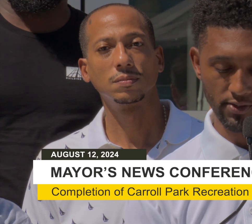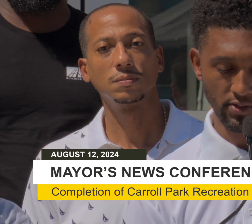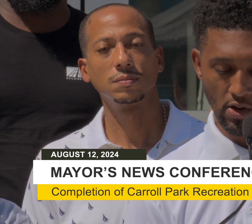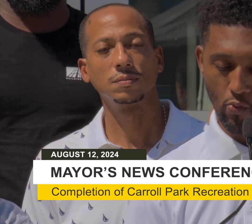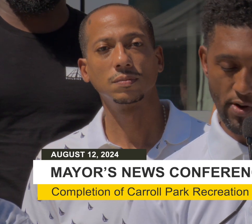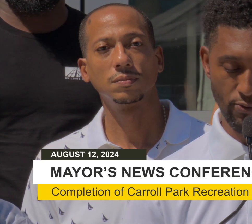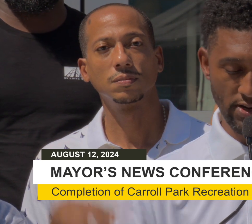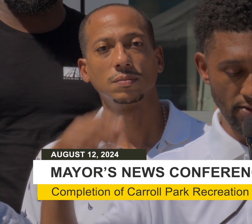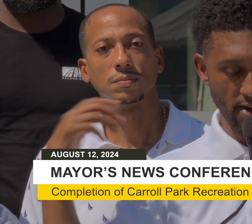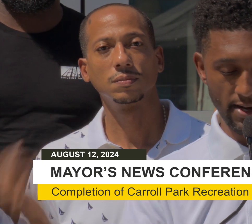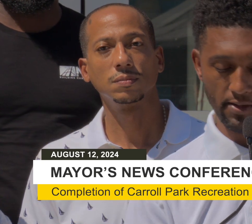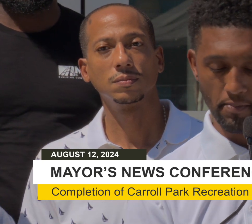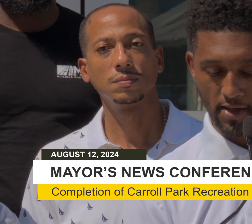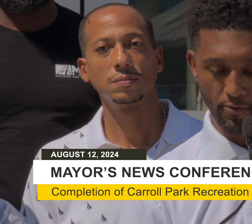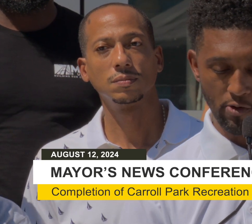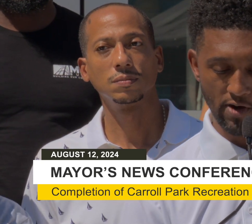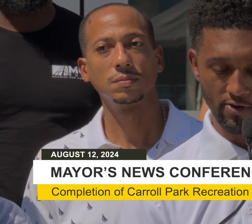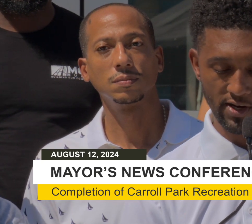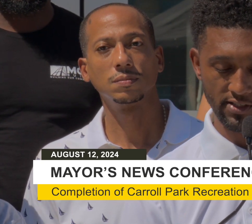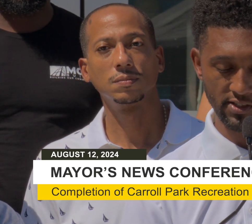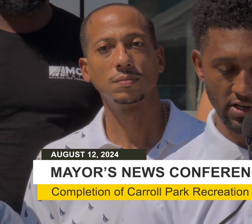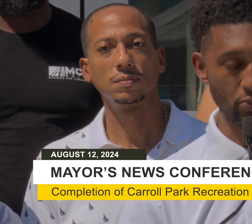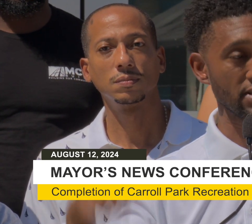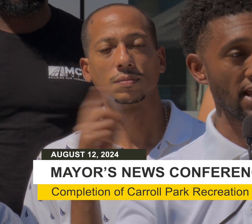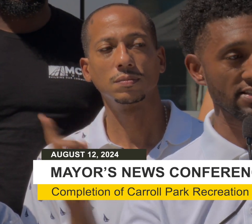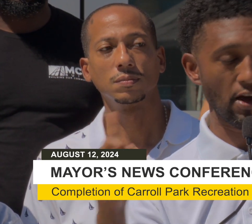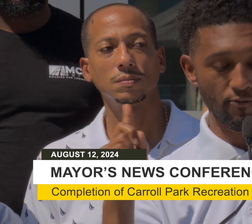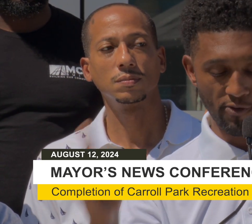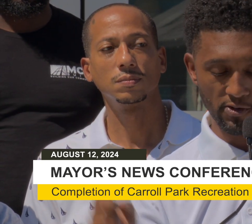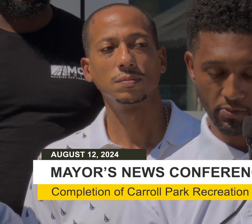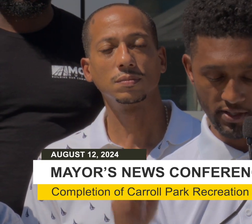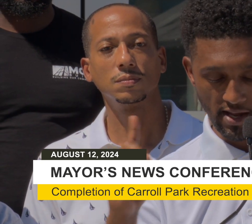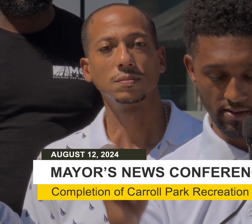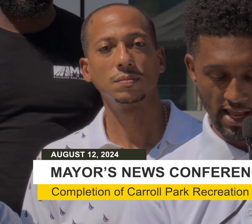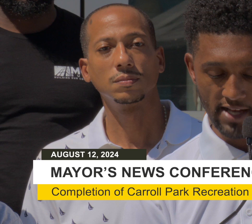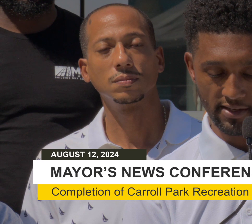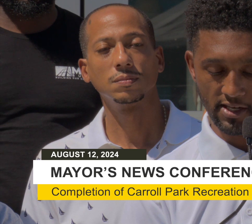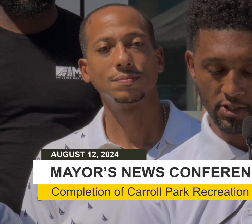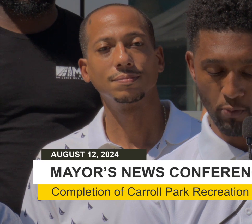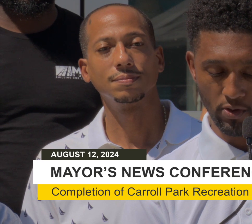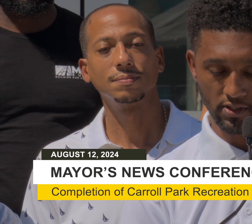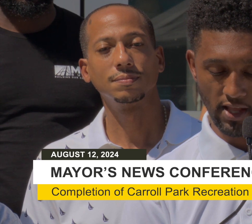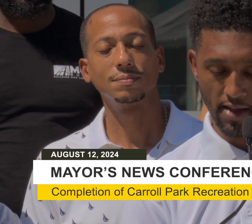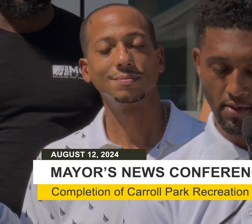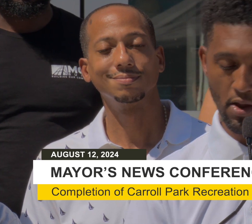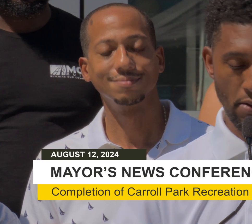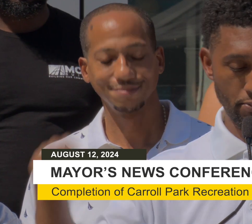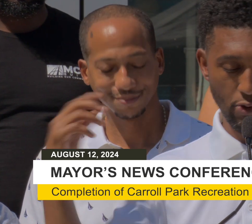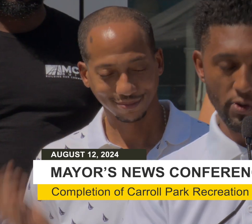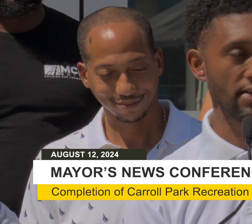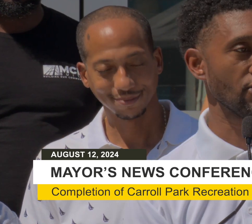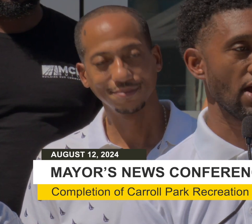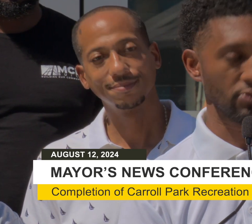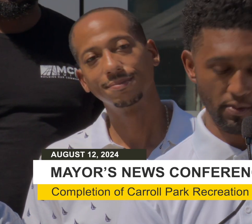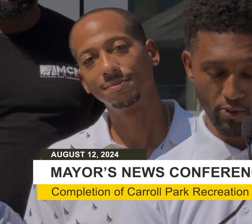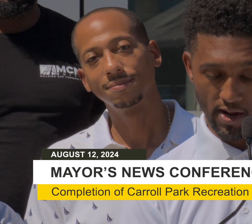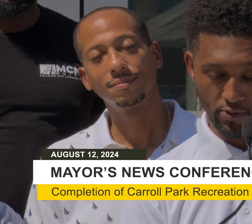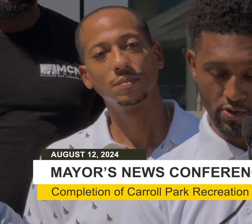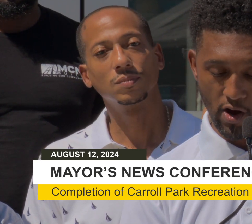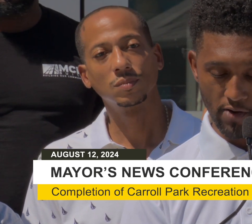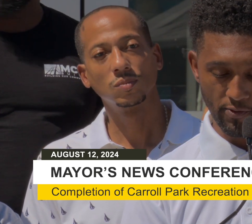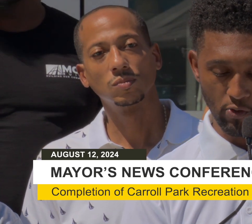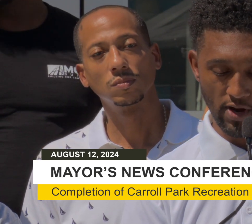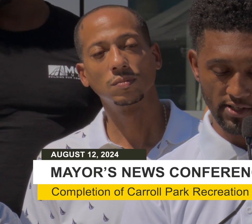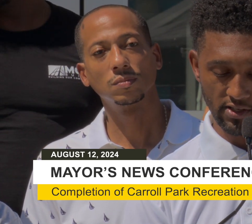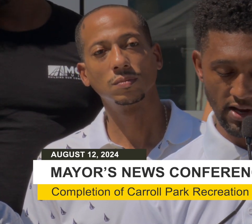4 months, we renovated the Medfield Recreation Center, which has our first but not last esports lab, broken ground on a brand